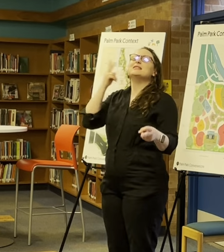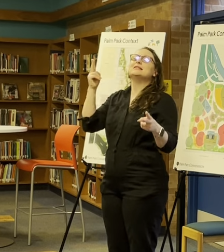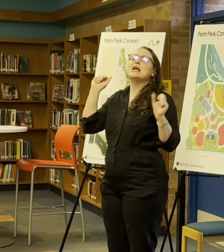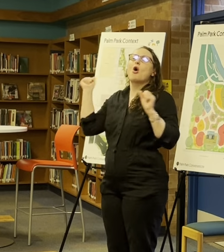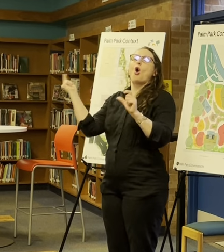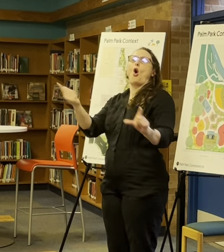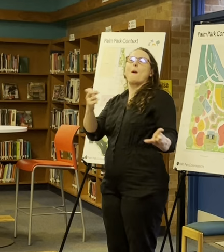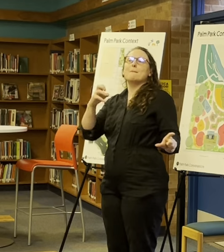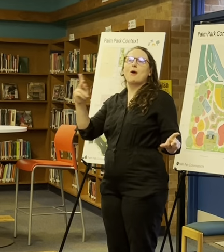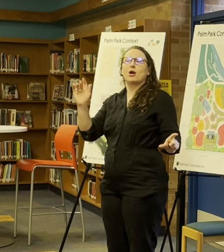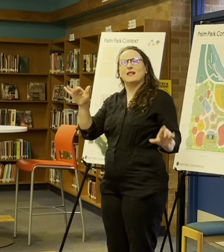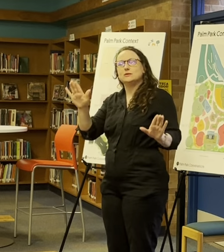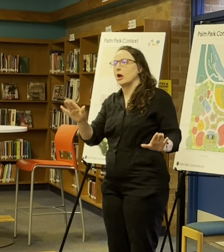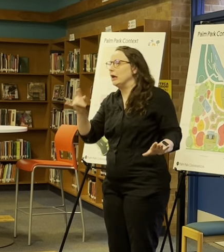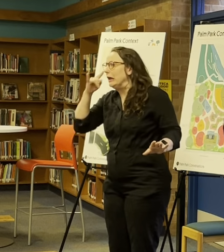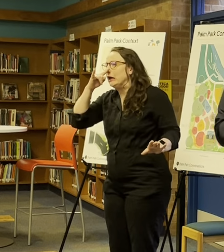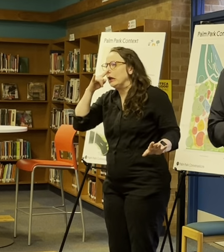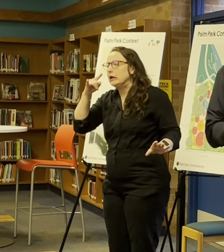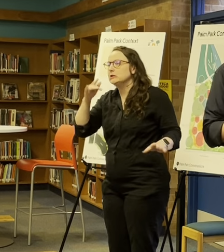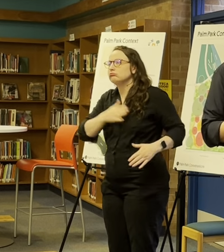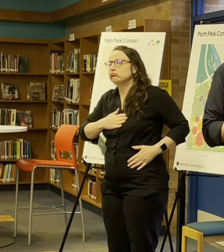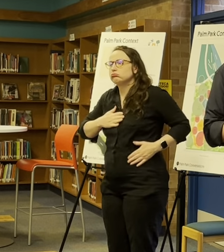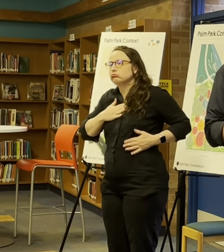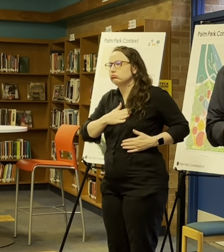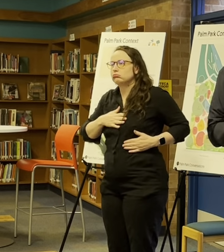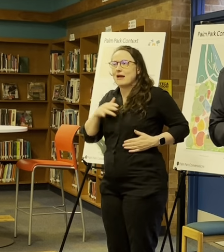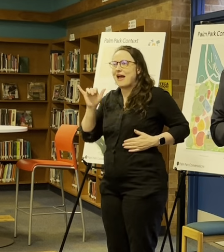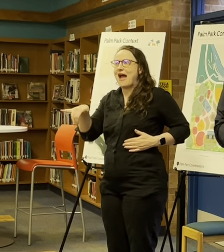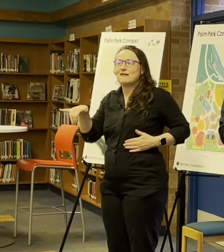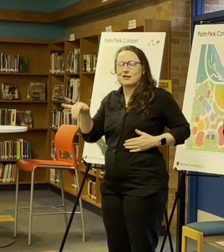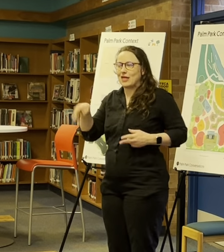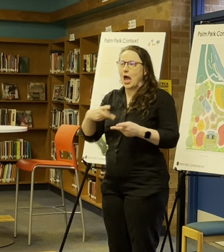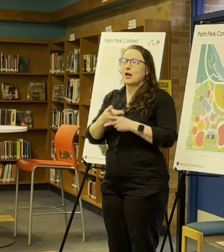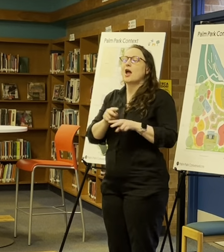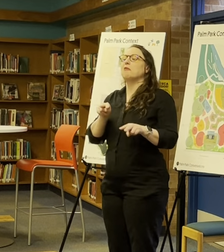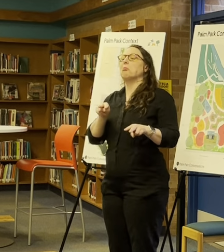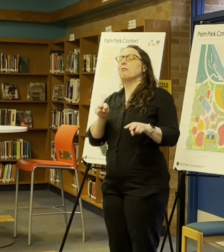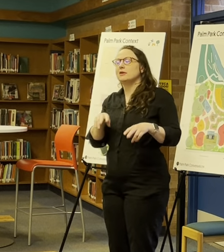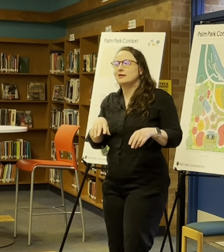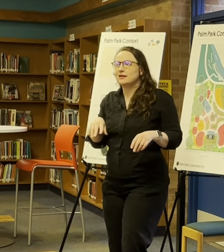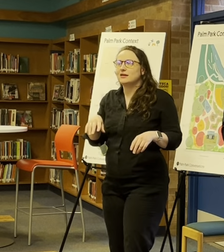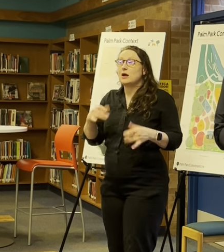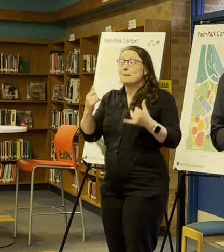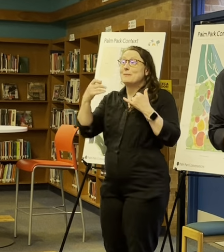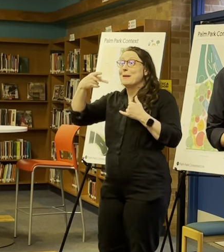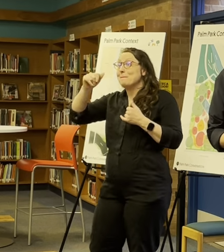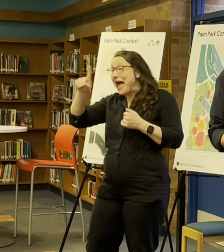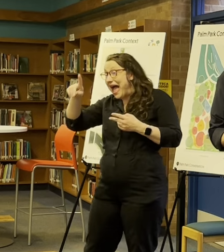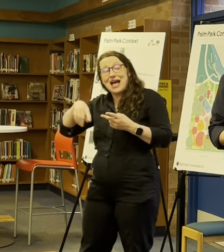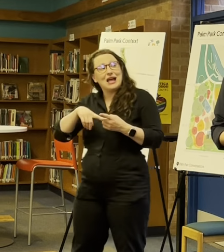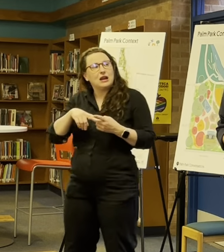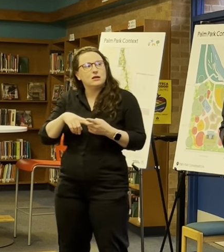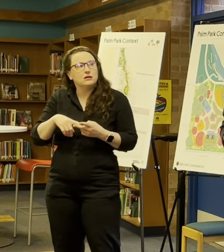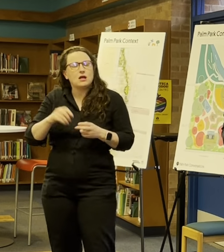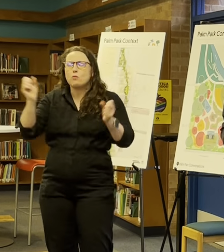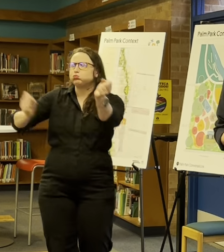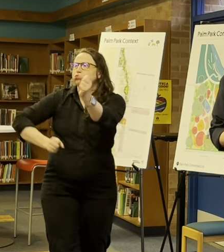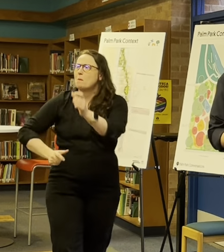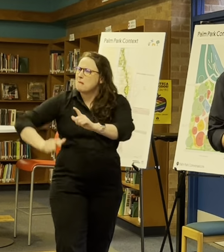great, kids love to have a position like that. The play pad, the iconic larger than